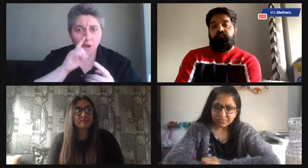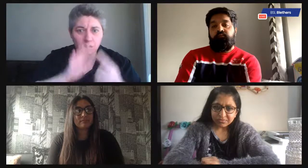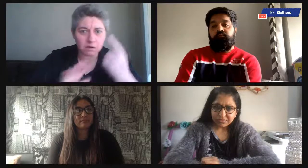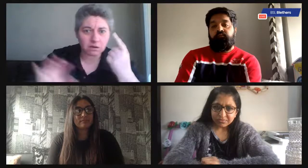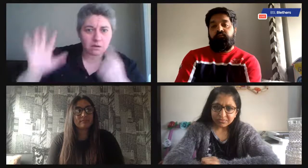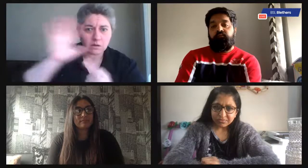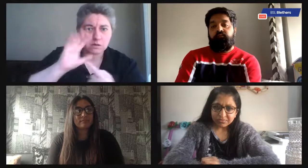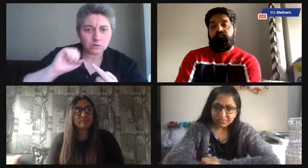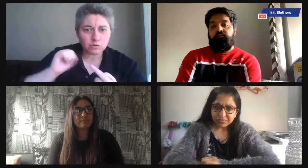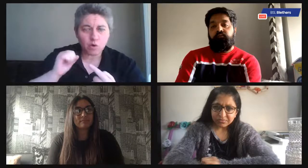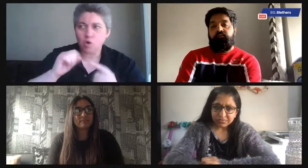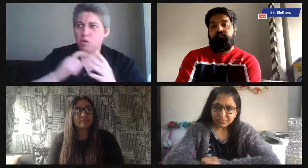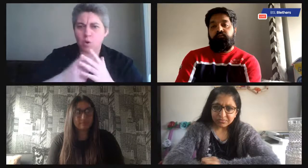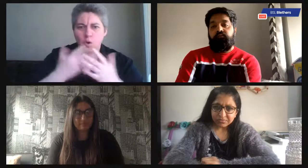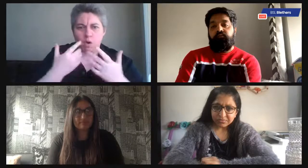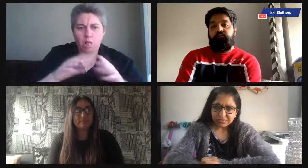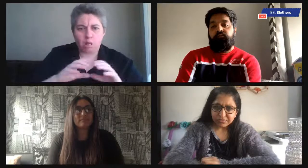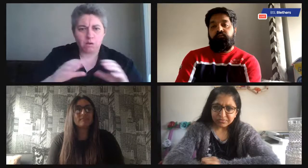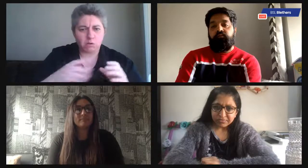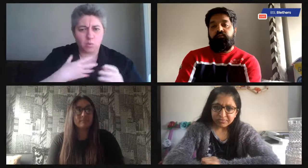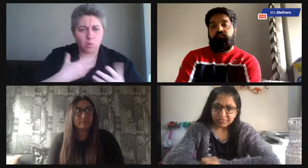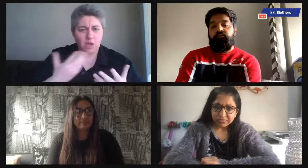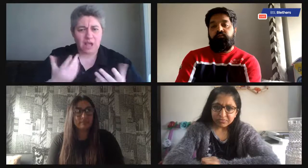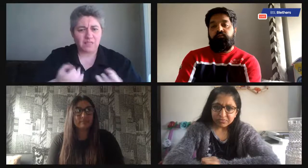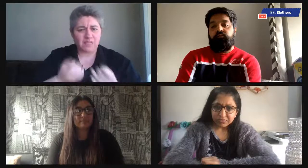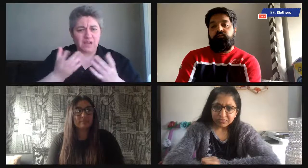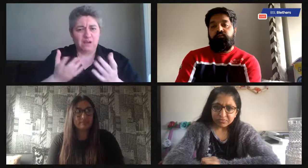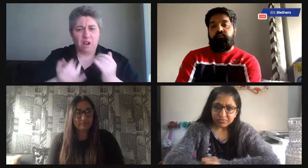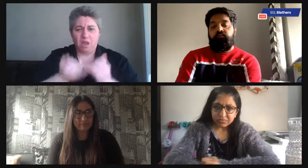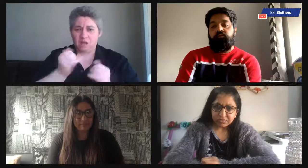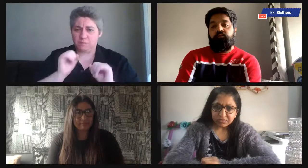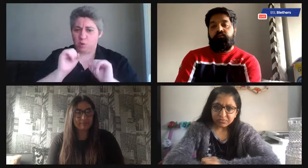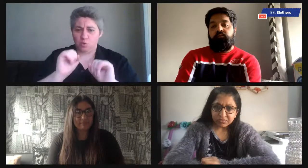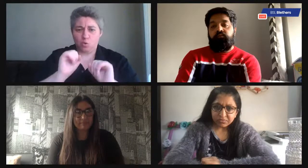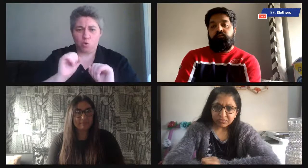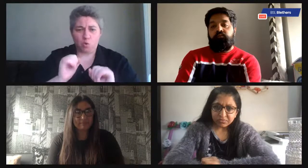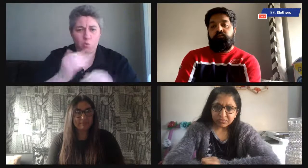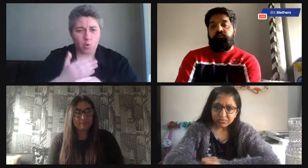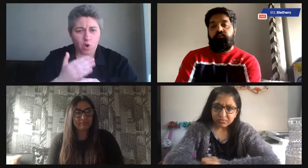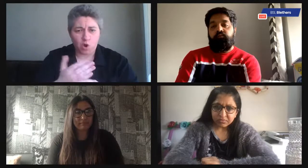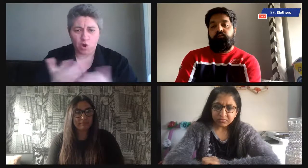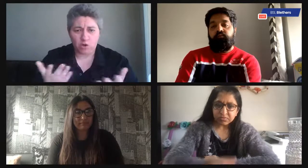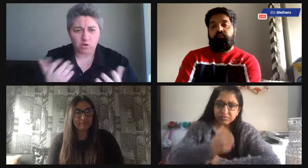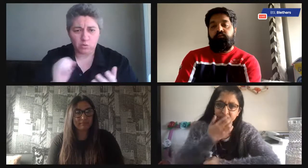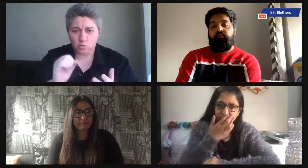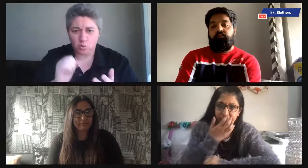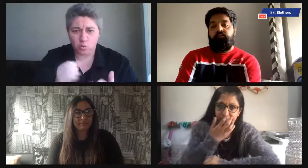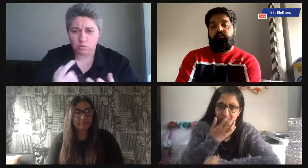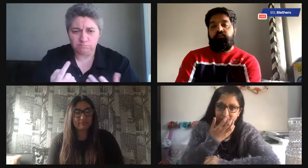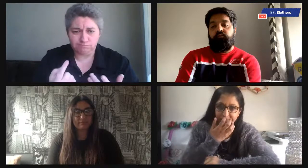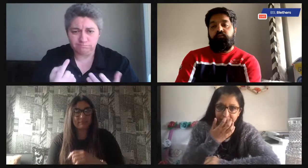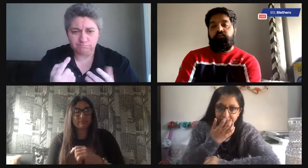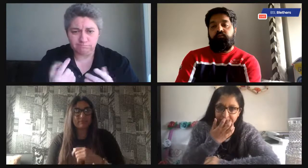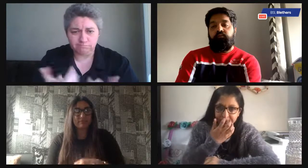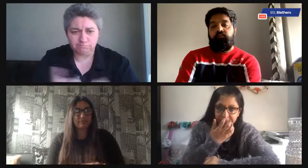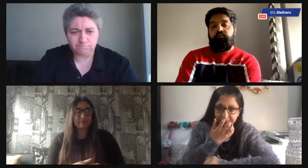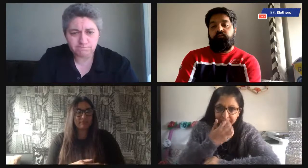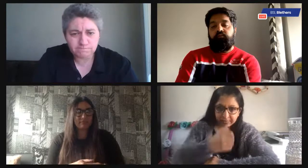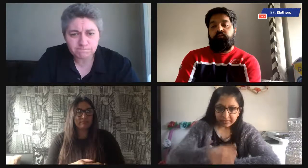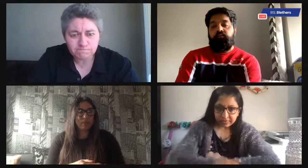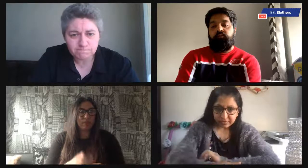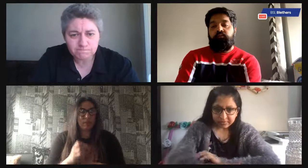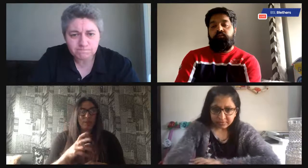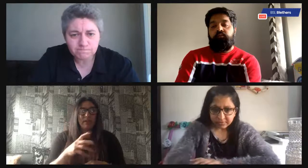say, there may be something that they maybe didn't know about the club, anything at all, anything that's on your mind, just as your